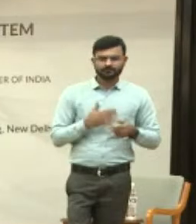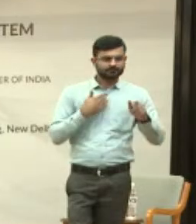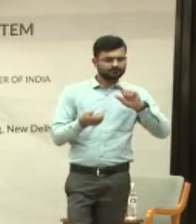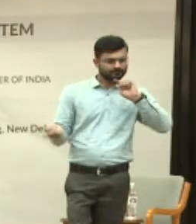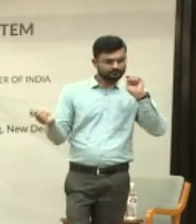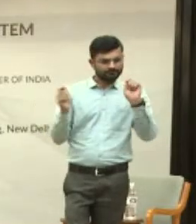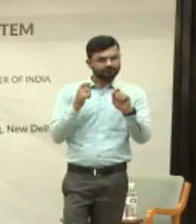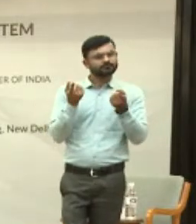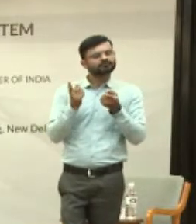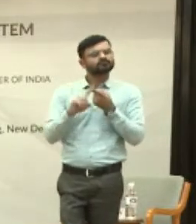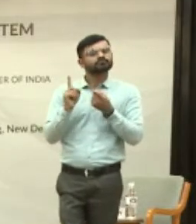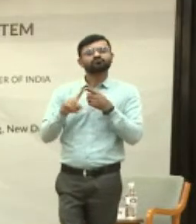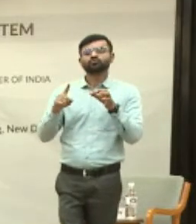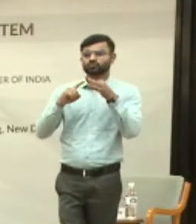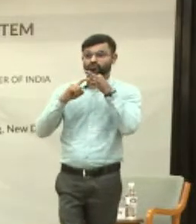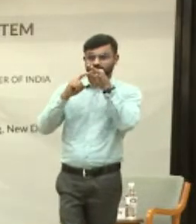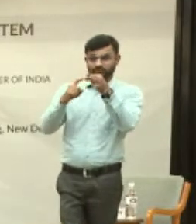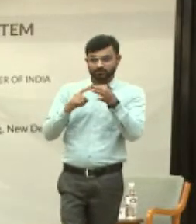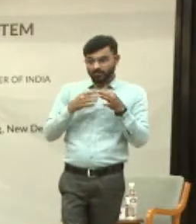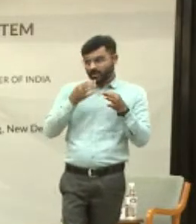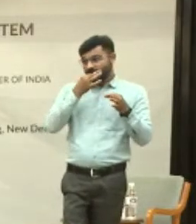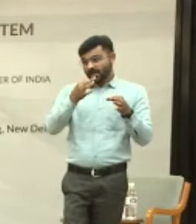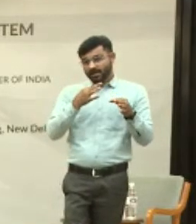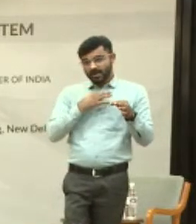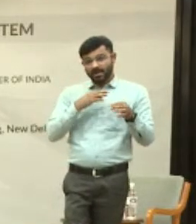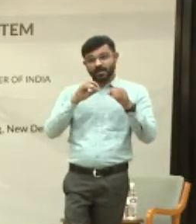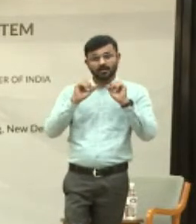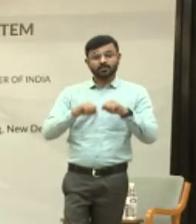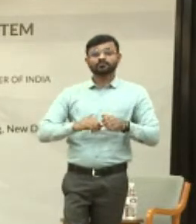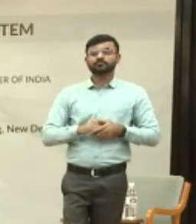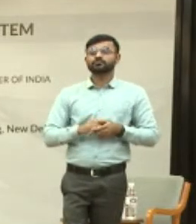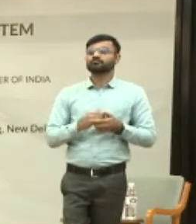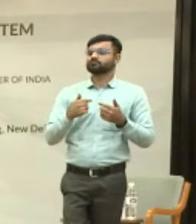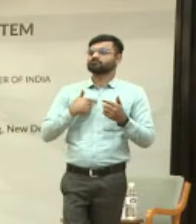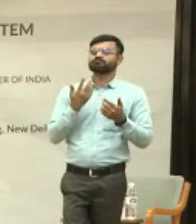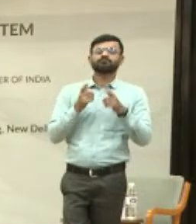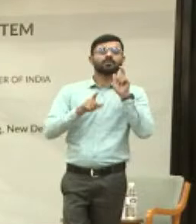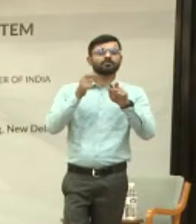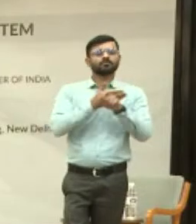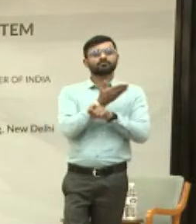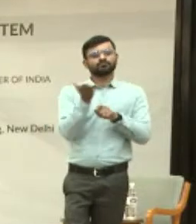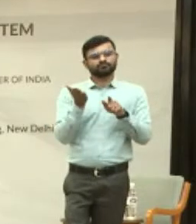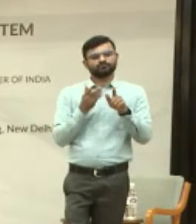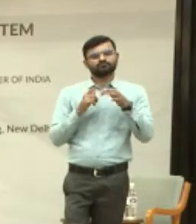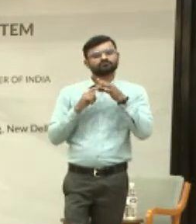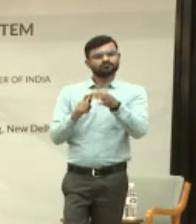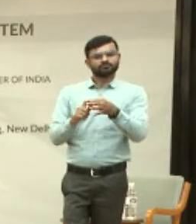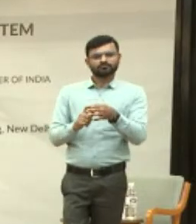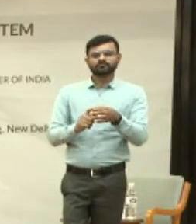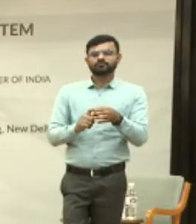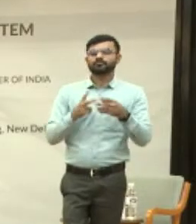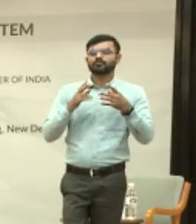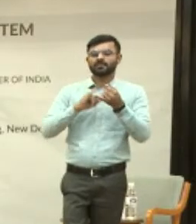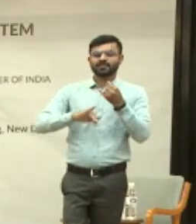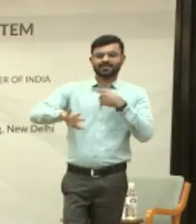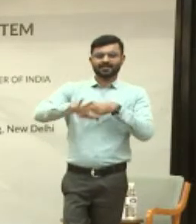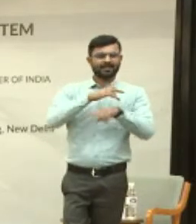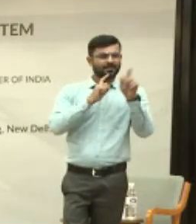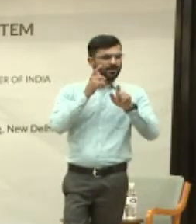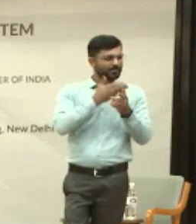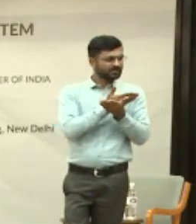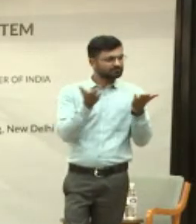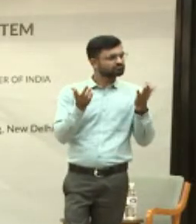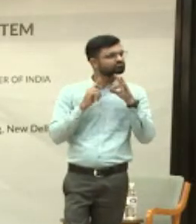Changes happen because questions are asked by citizens, by civil society.